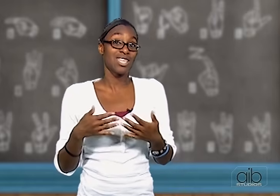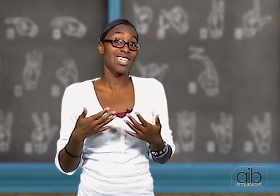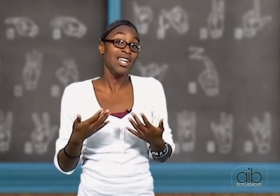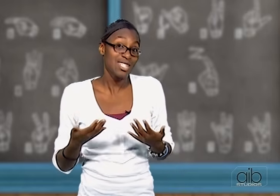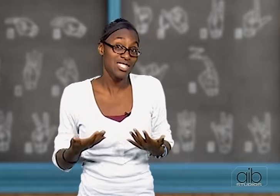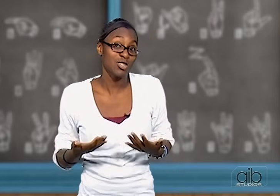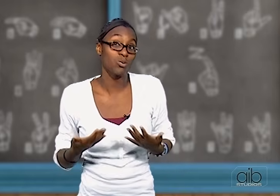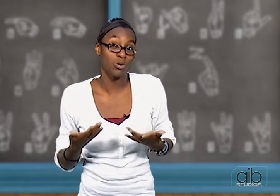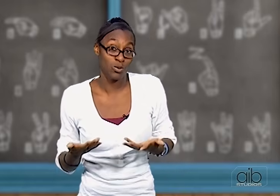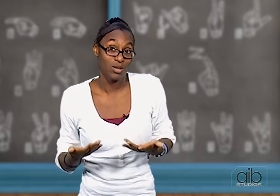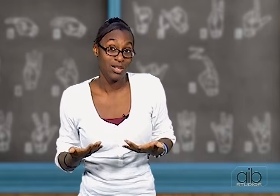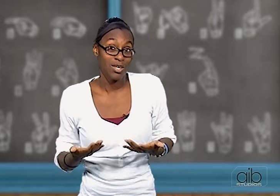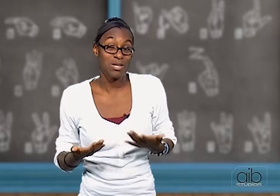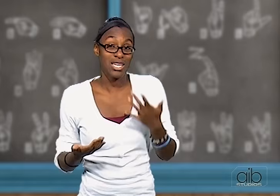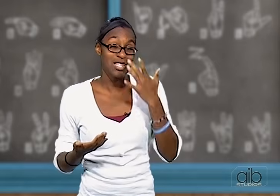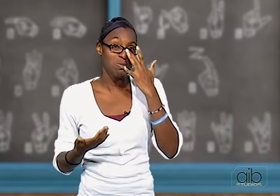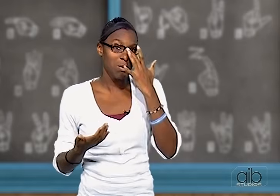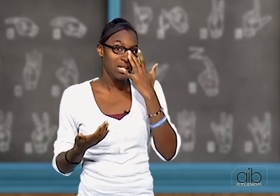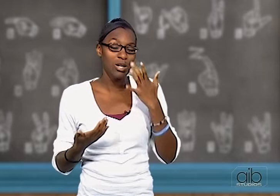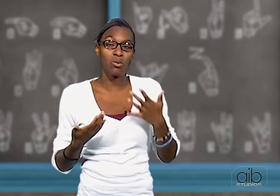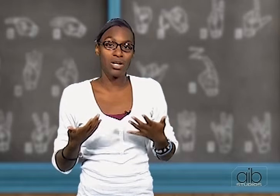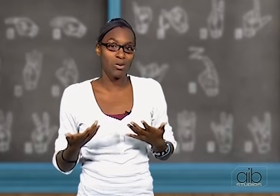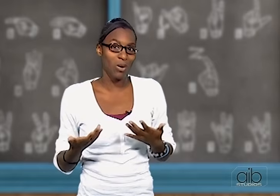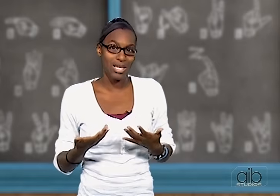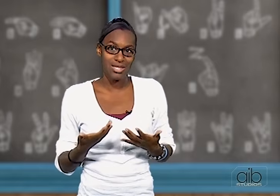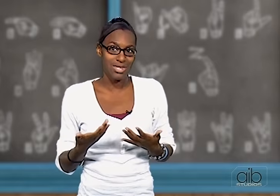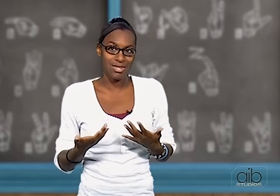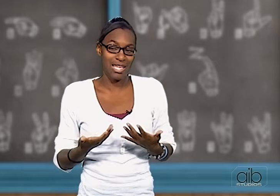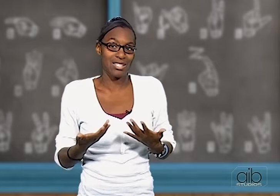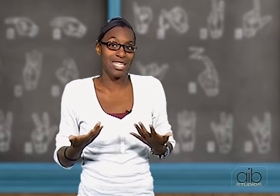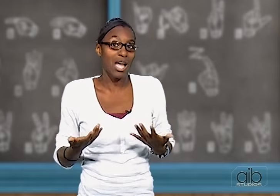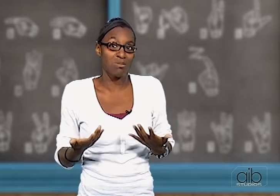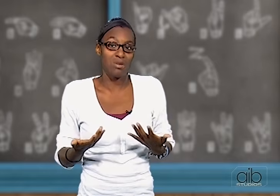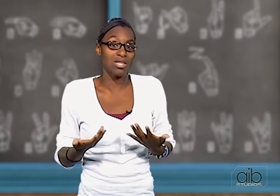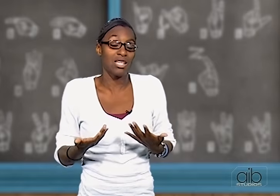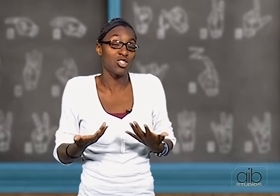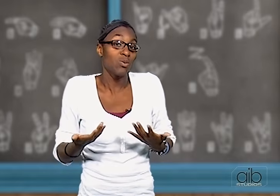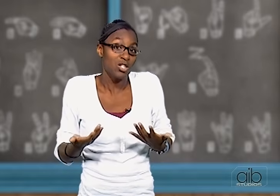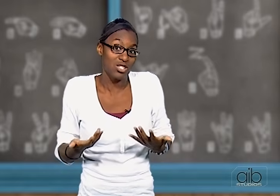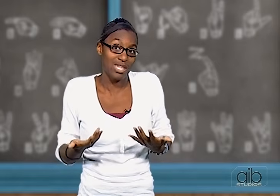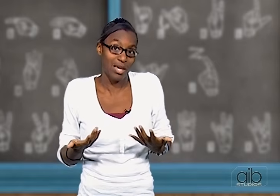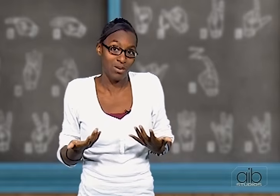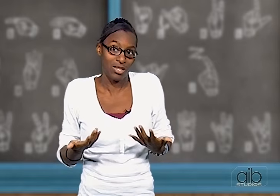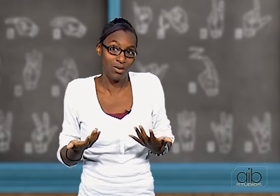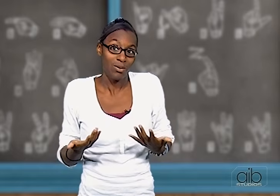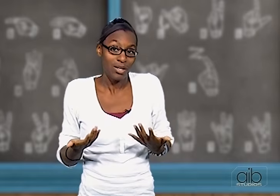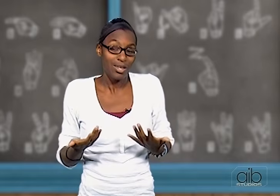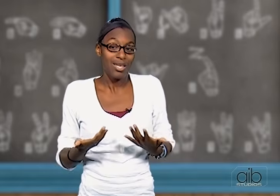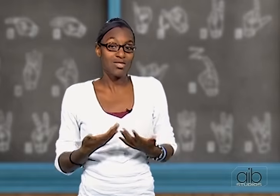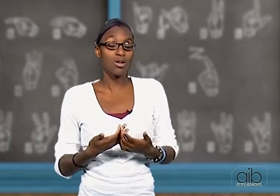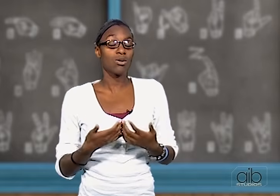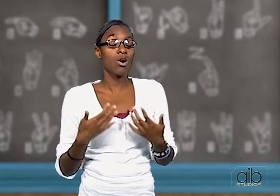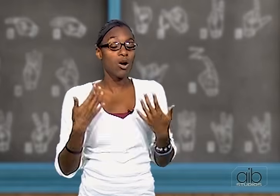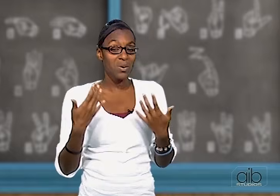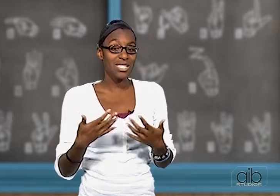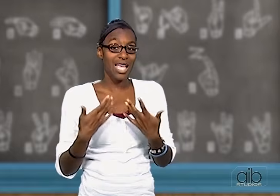kind of considered rude, because maybe they don't want to write things down. Maybe they do want to just sign with you. So always